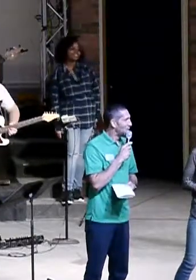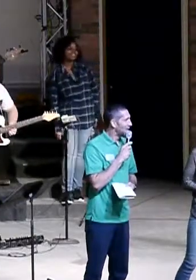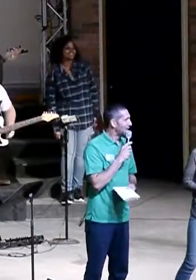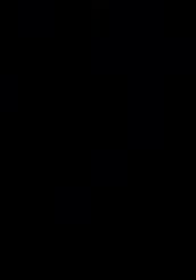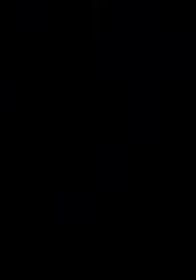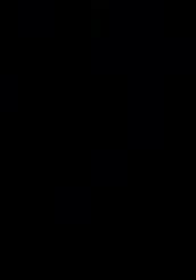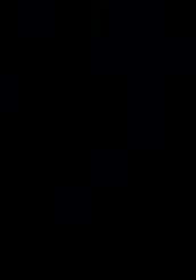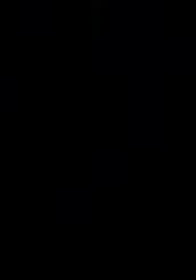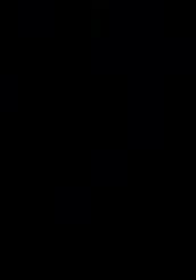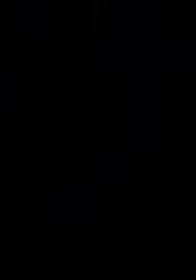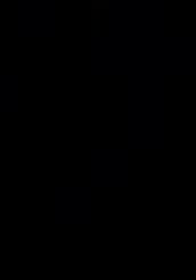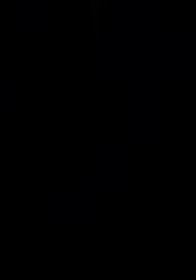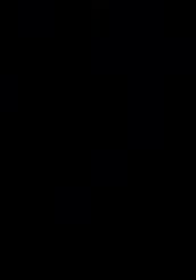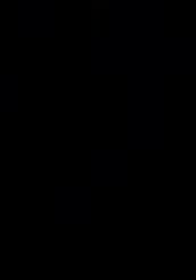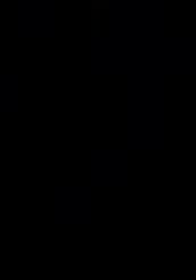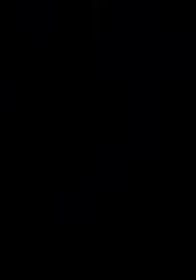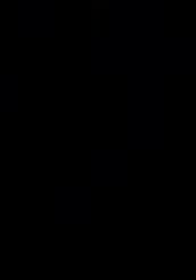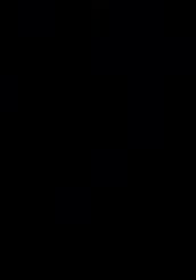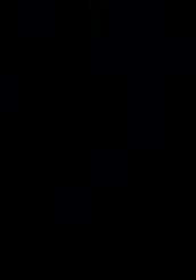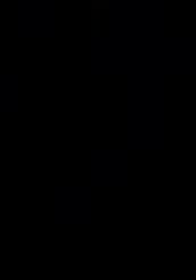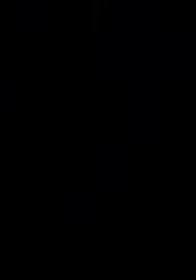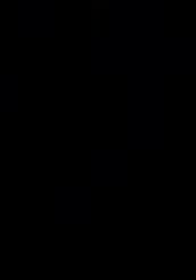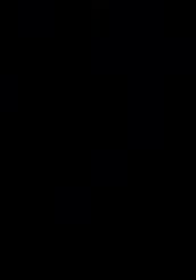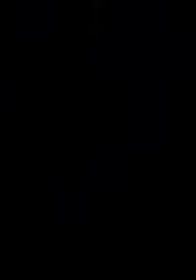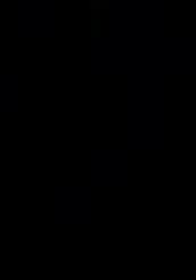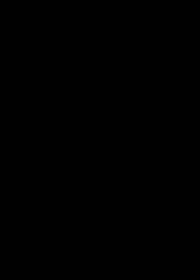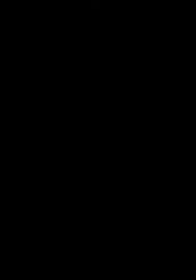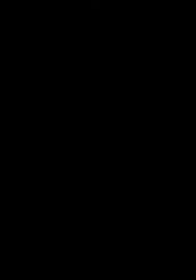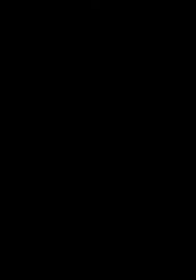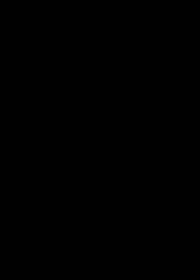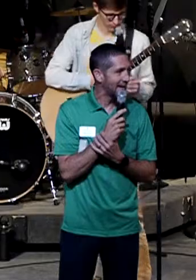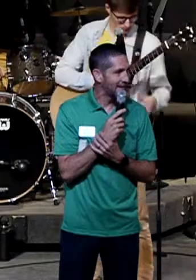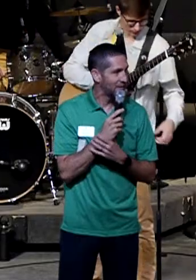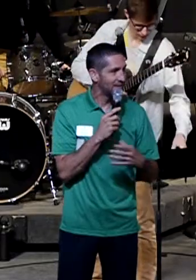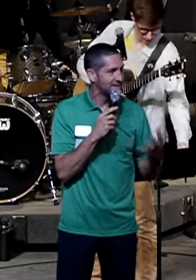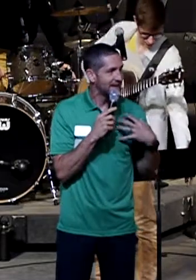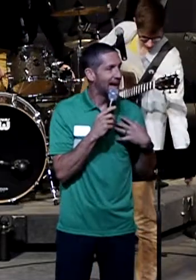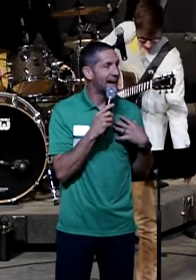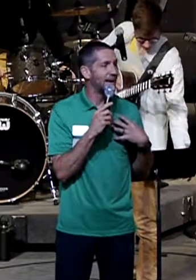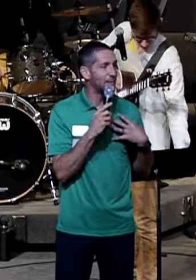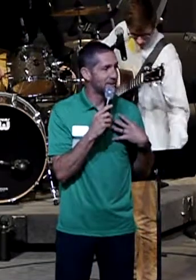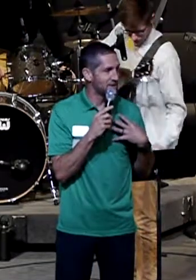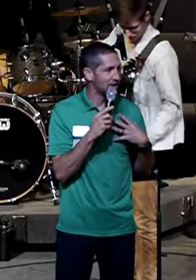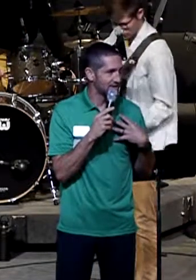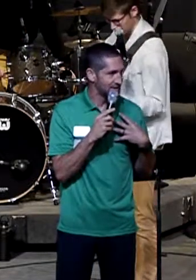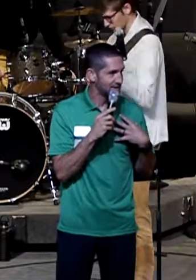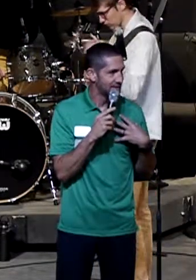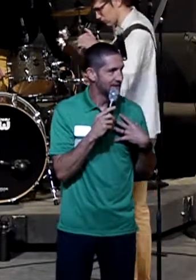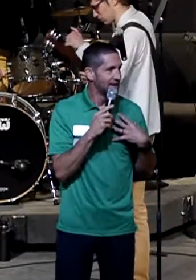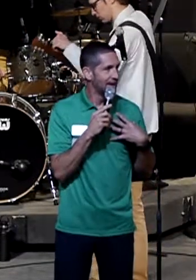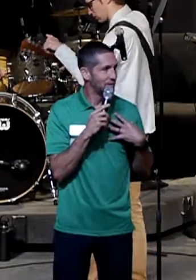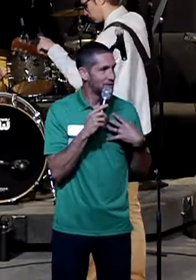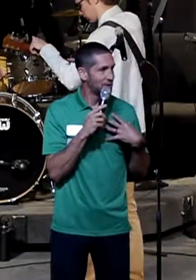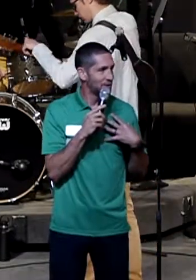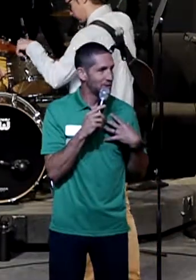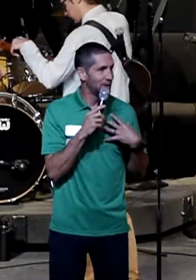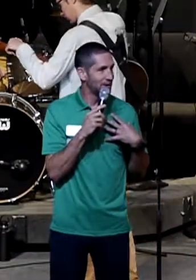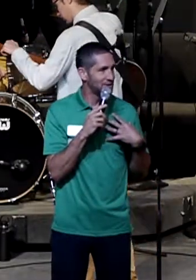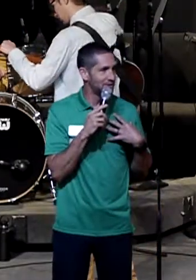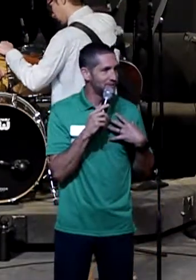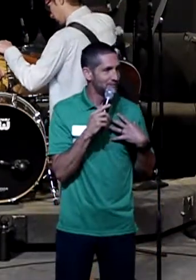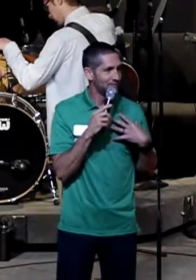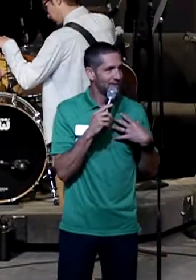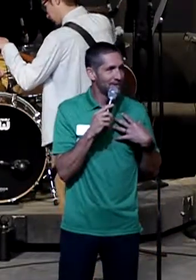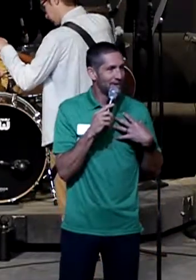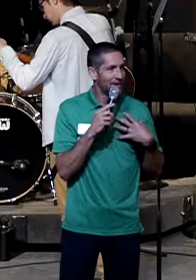Well, hope you had a great weekend this weekend with all the homecoming activities. I'm exhausted. I'm sure you are